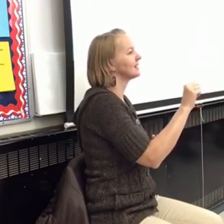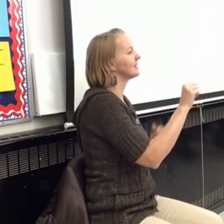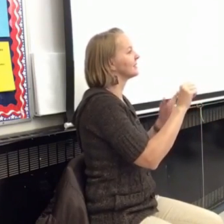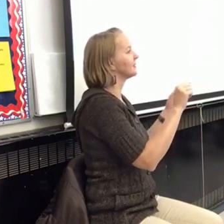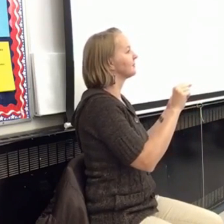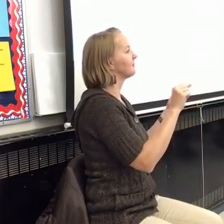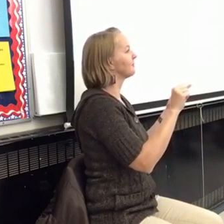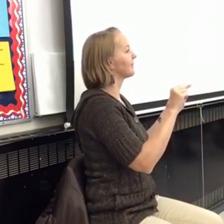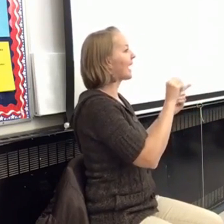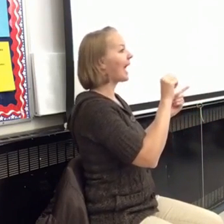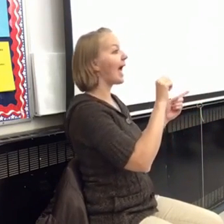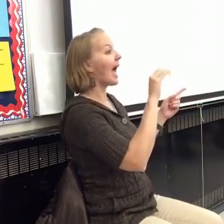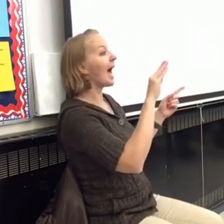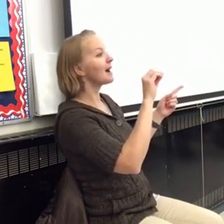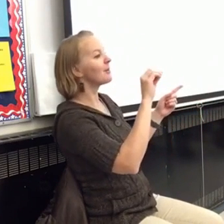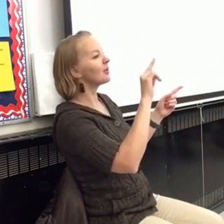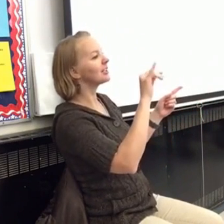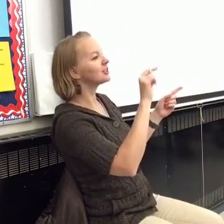Okay.